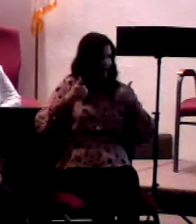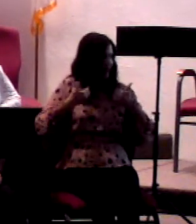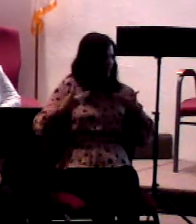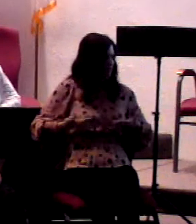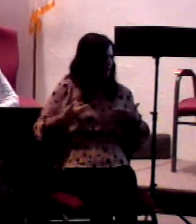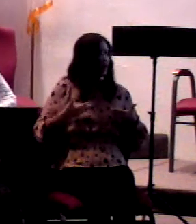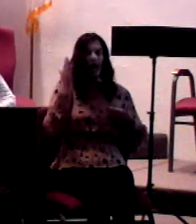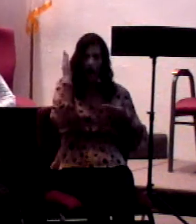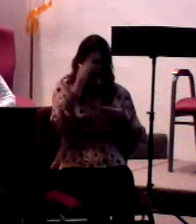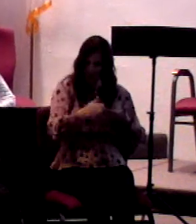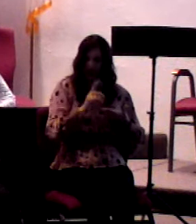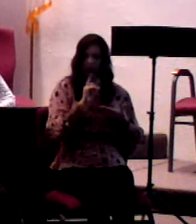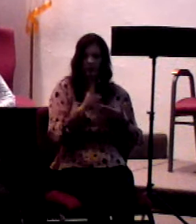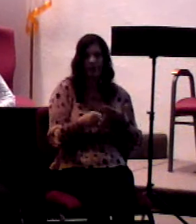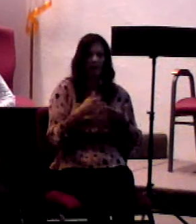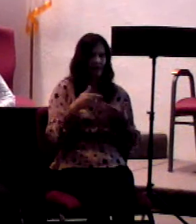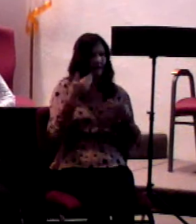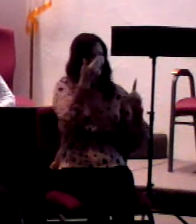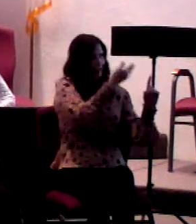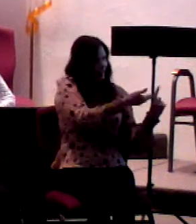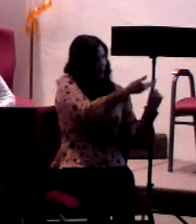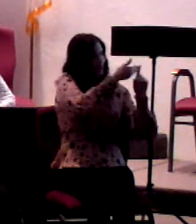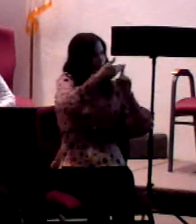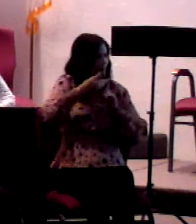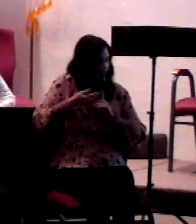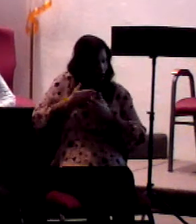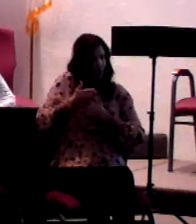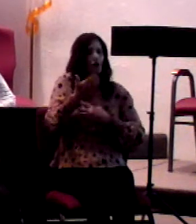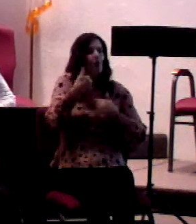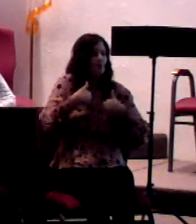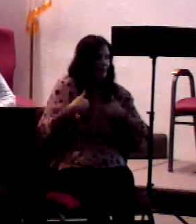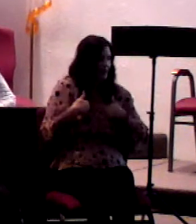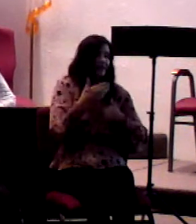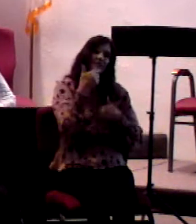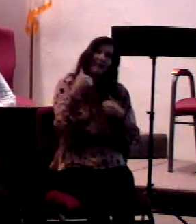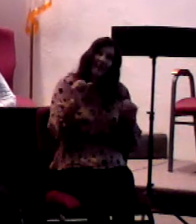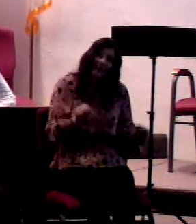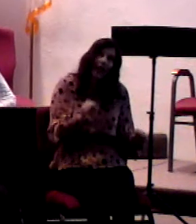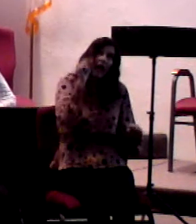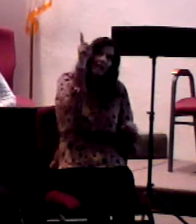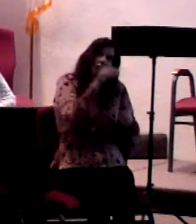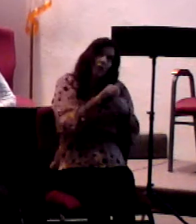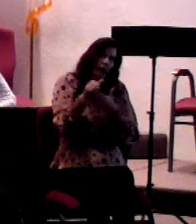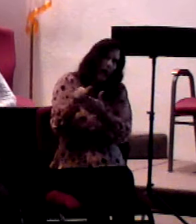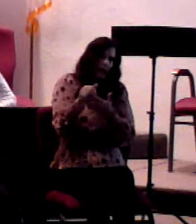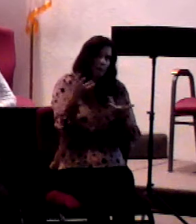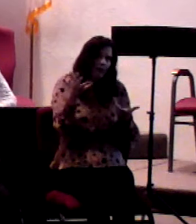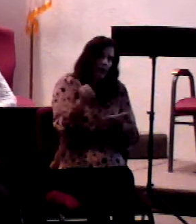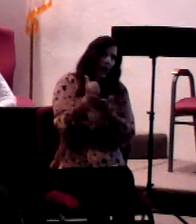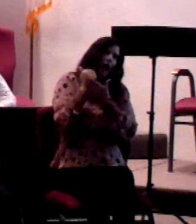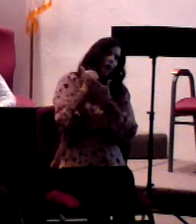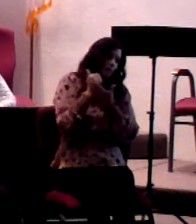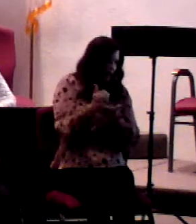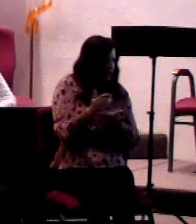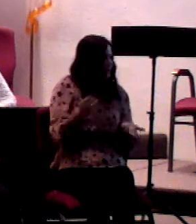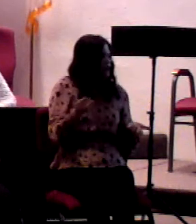I will be him through me as best I can as you give guidance and strength